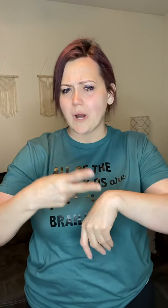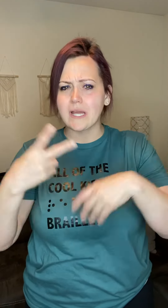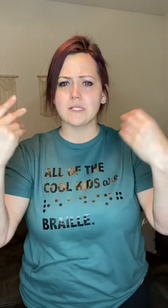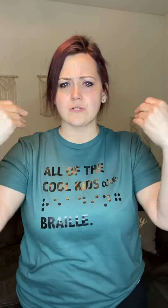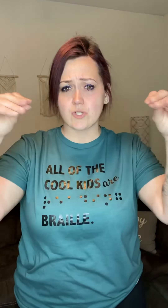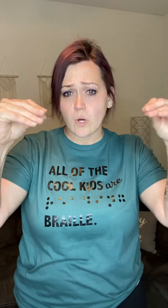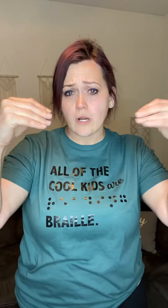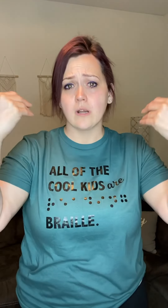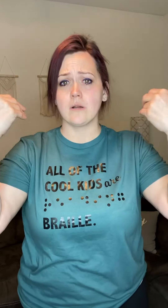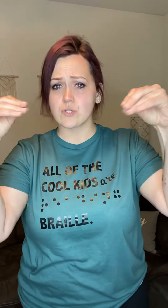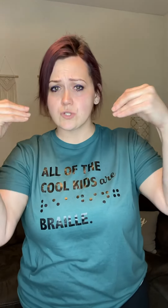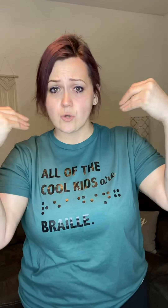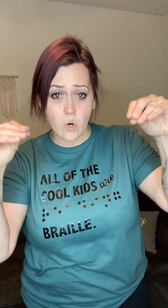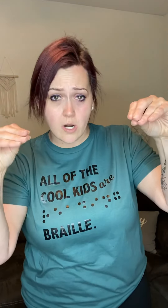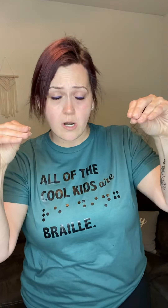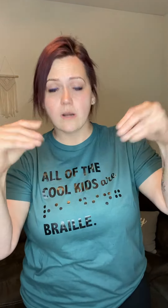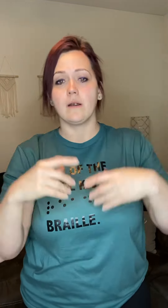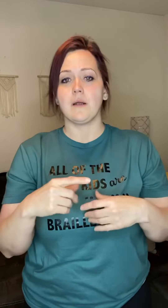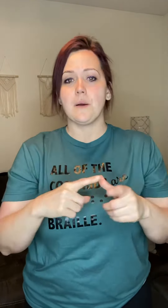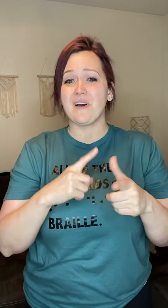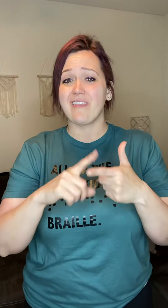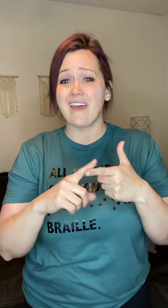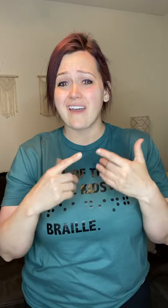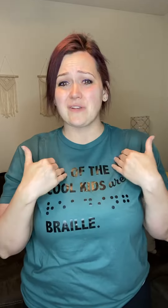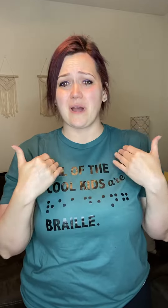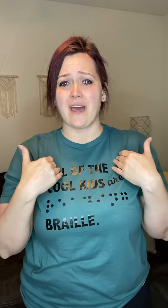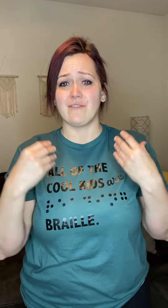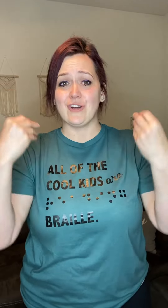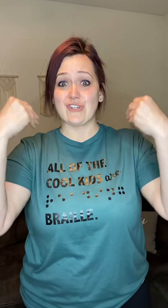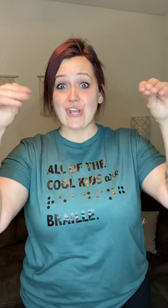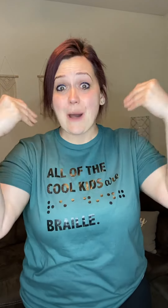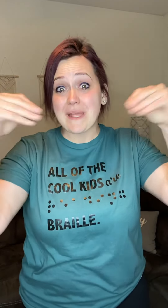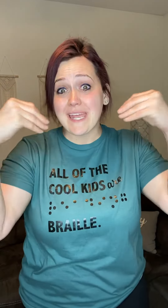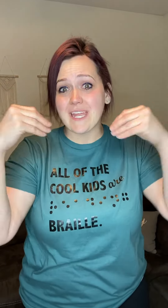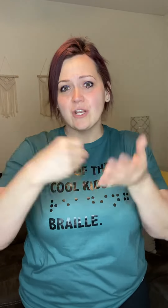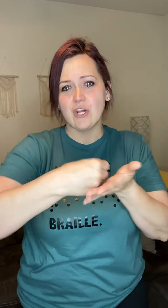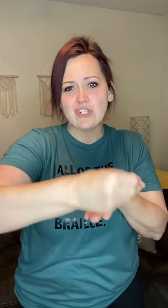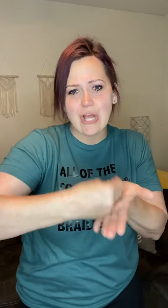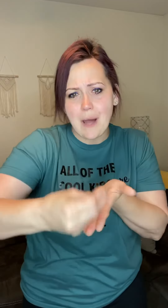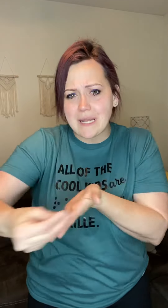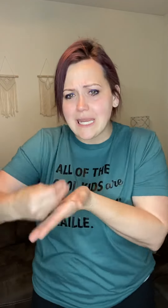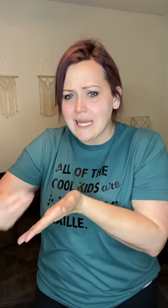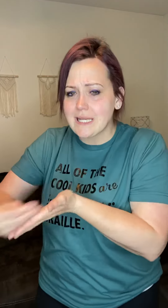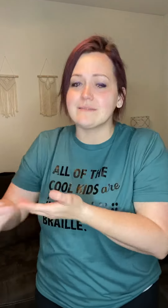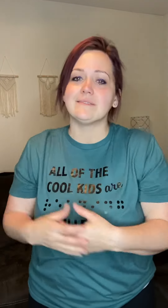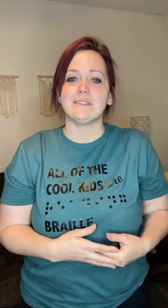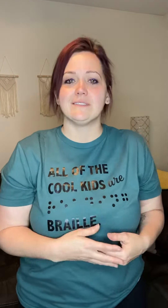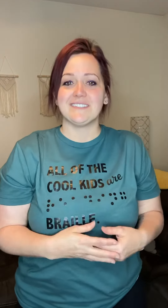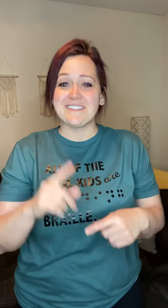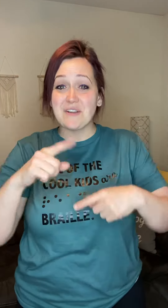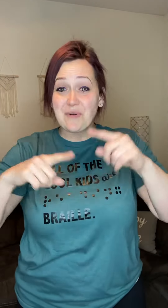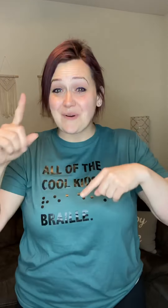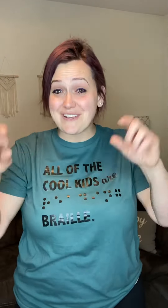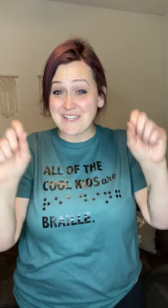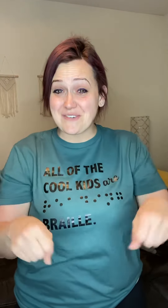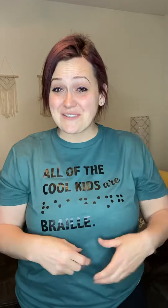twice, store, store. But then you have shopping, shopping, different ways that you can do